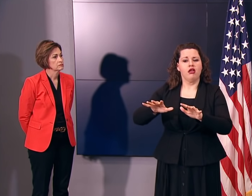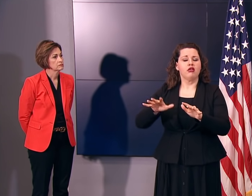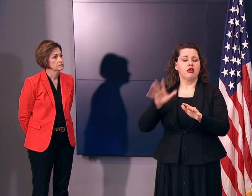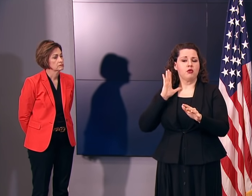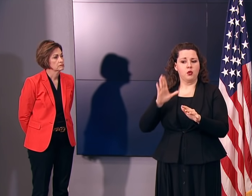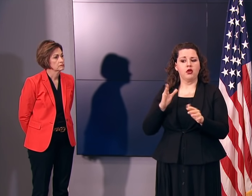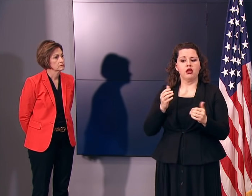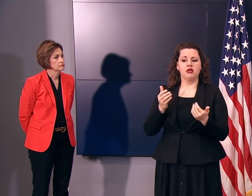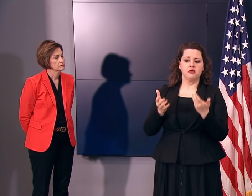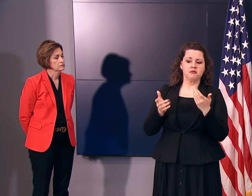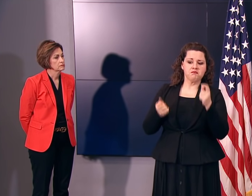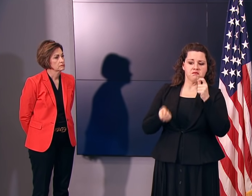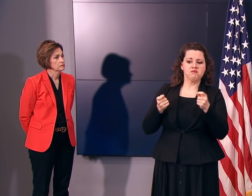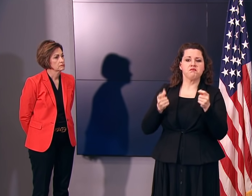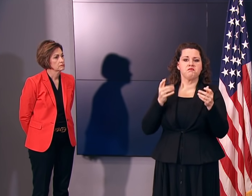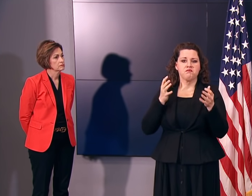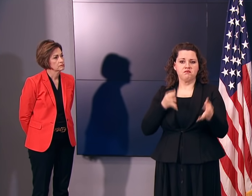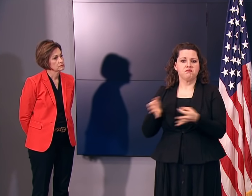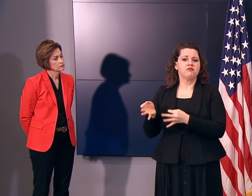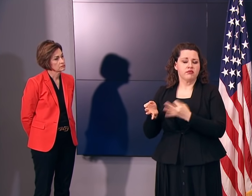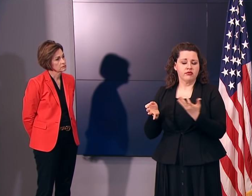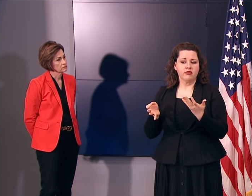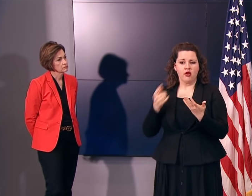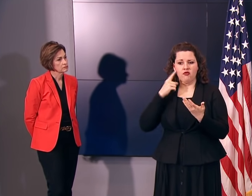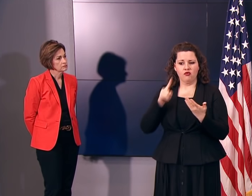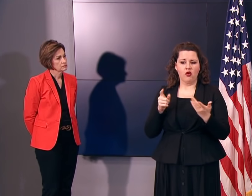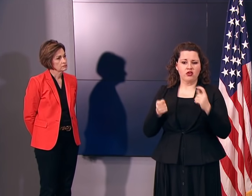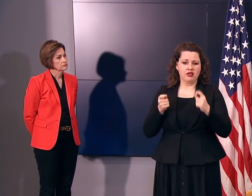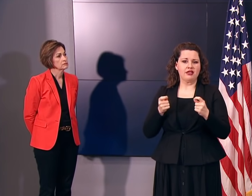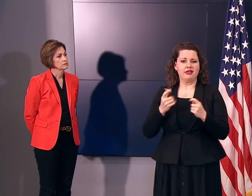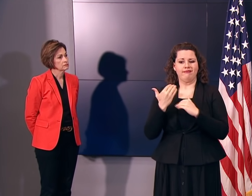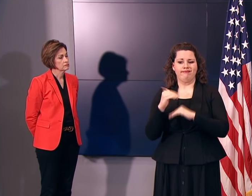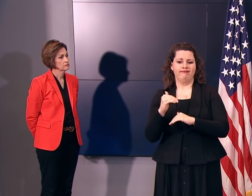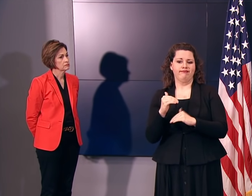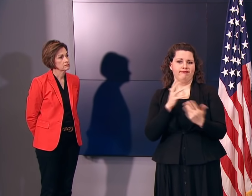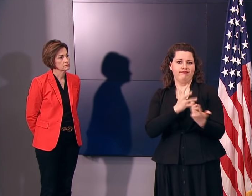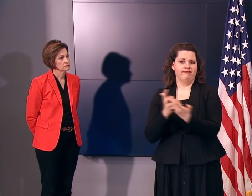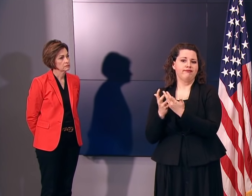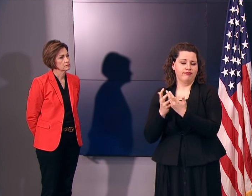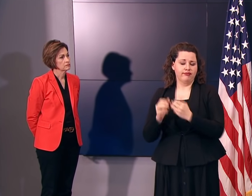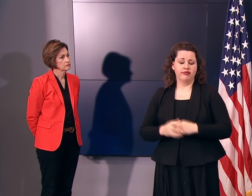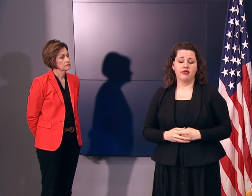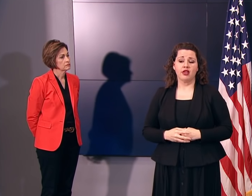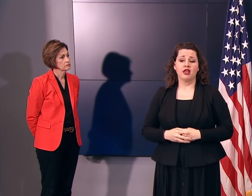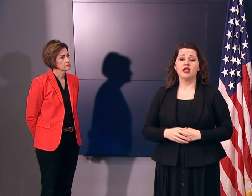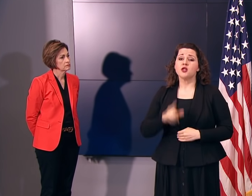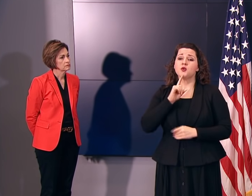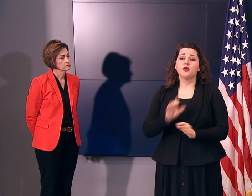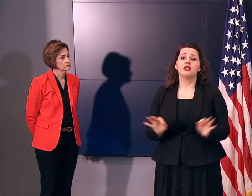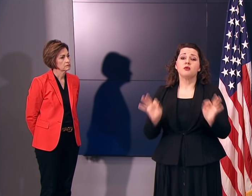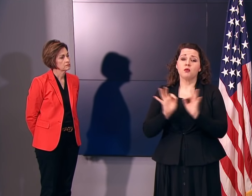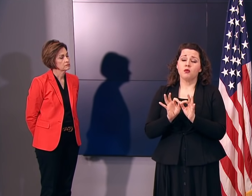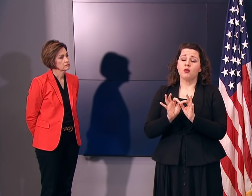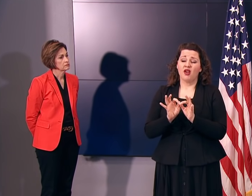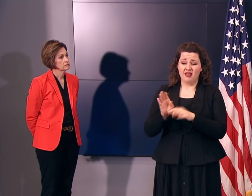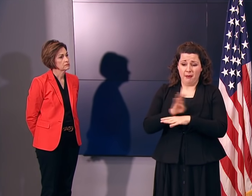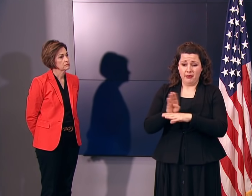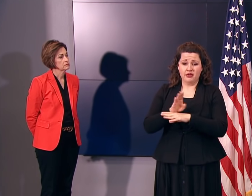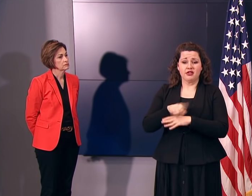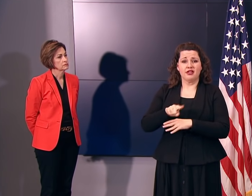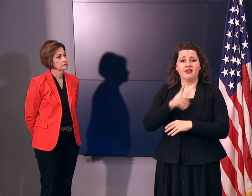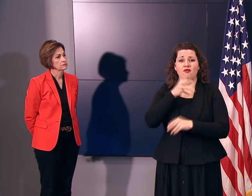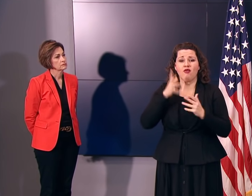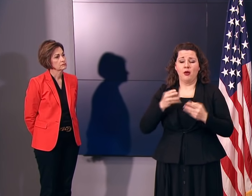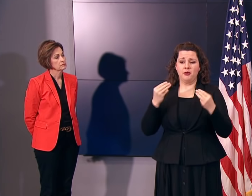recommendations for adjustment of public health containment and mitigation measures as needed. It's critically important that businesses,